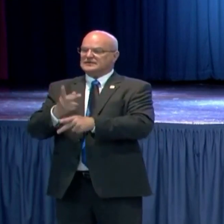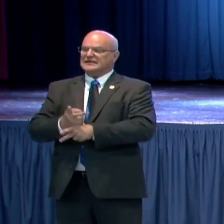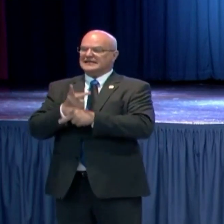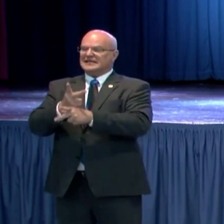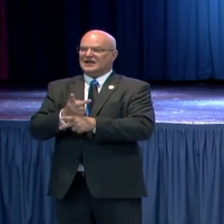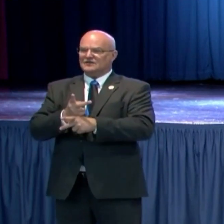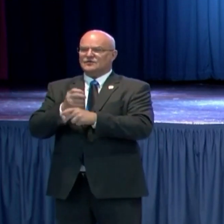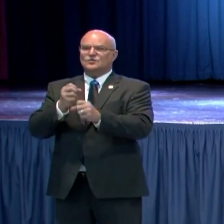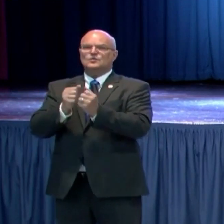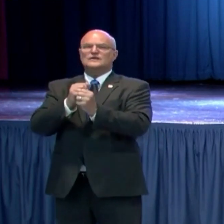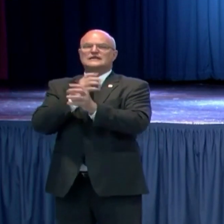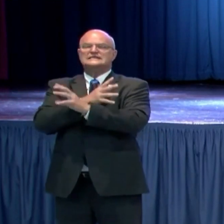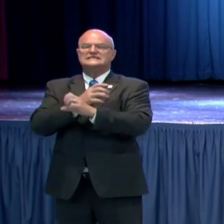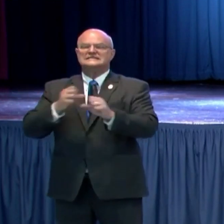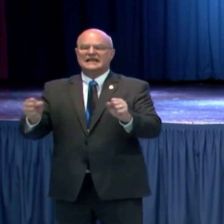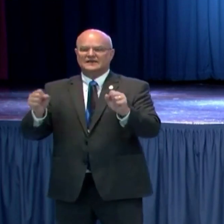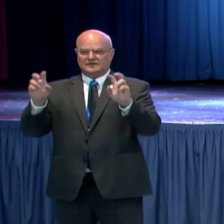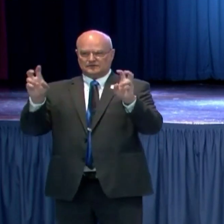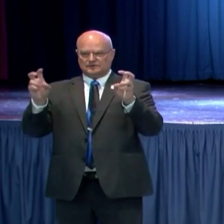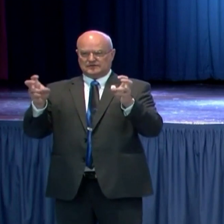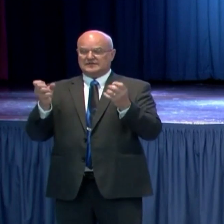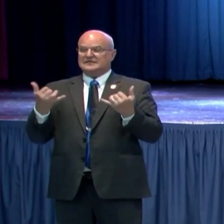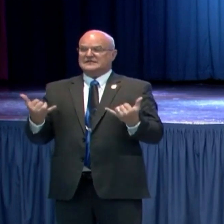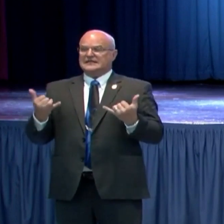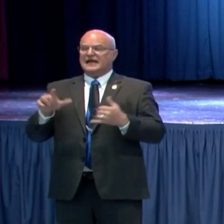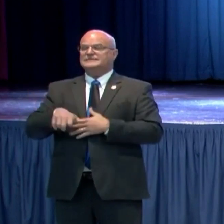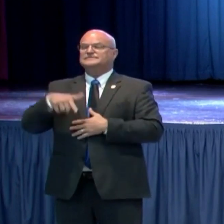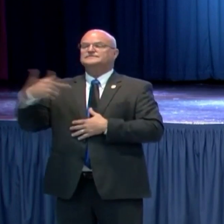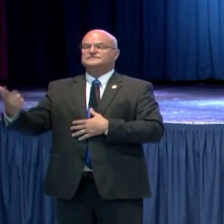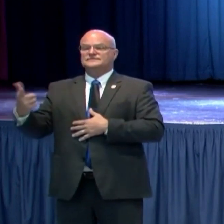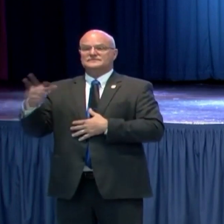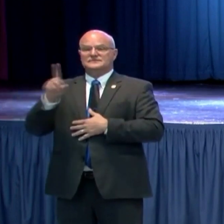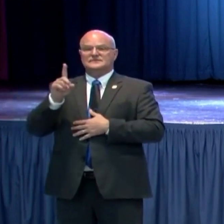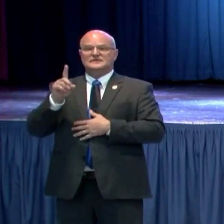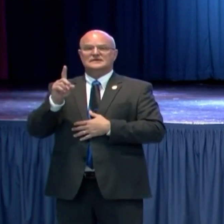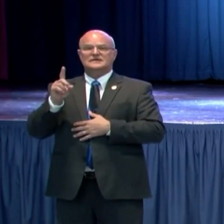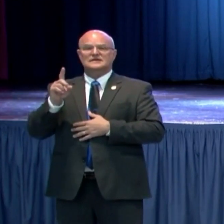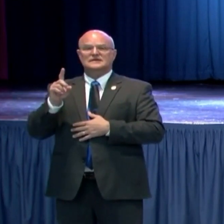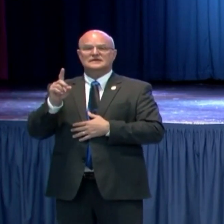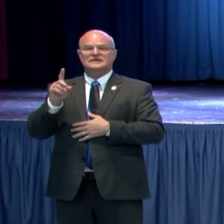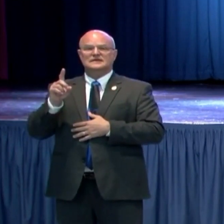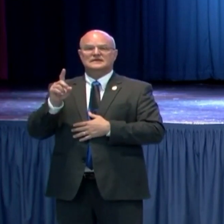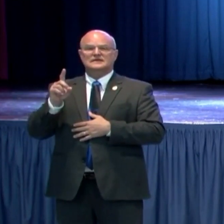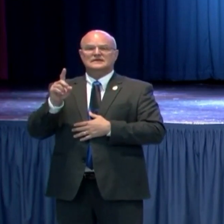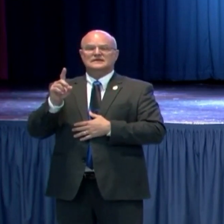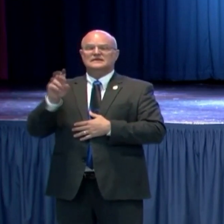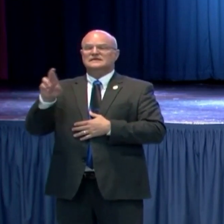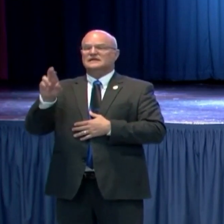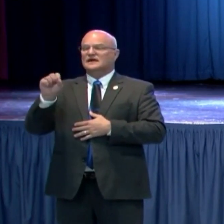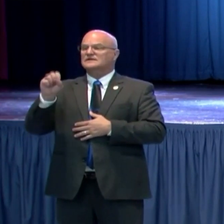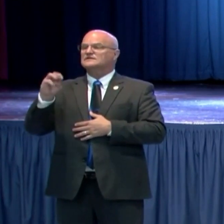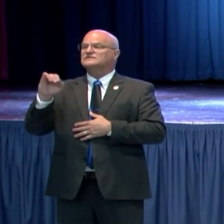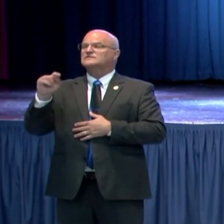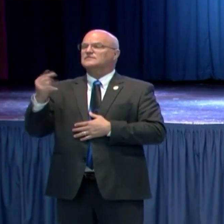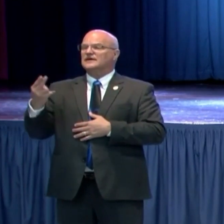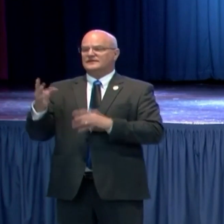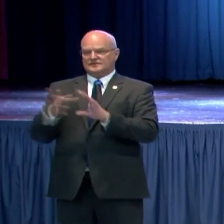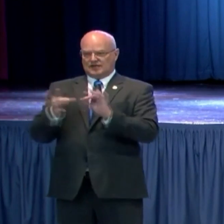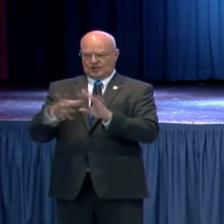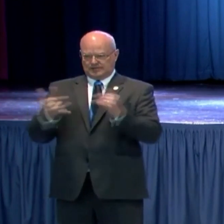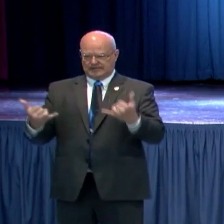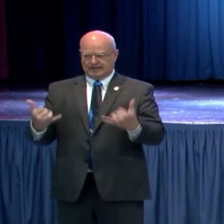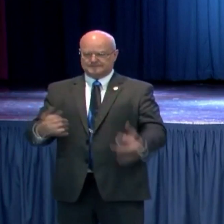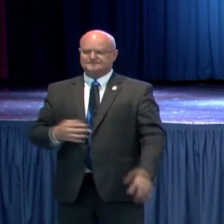careful in our safety restrictions. With that, let me turn it open to over to Dr. Smith for his